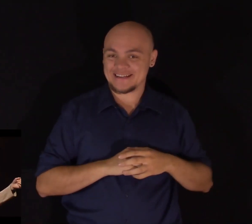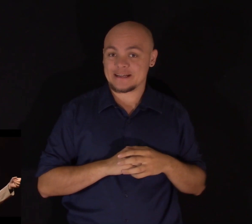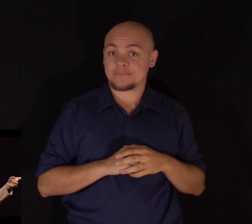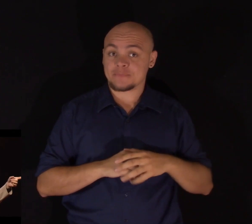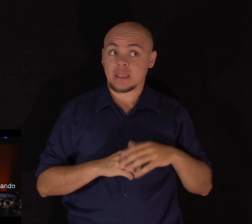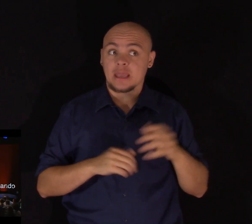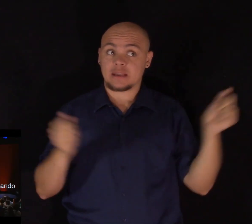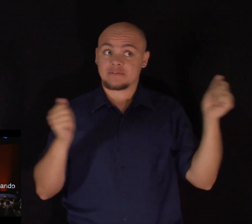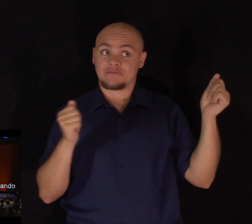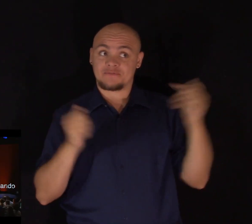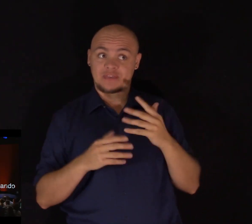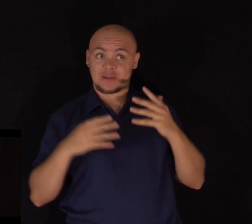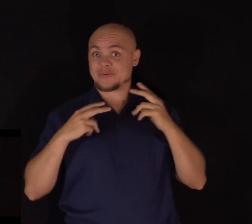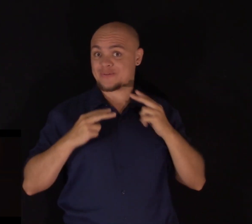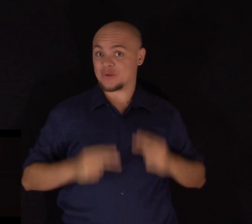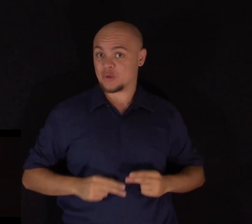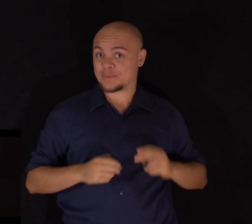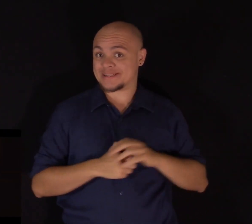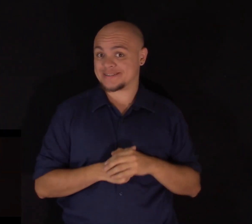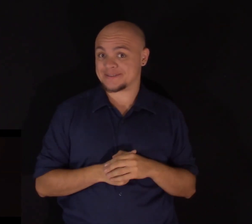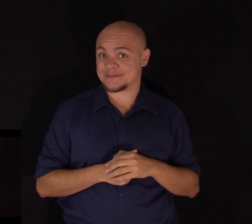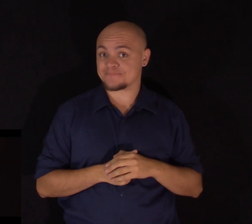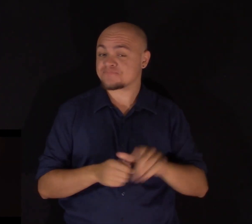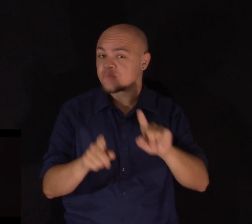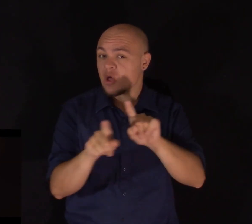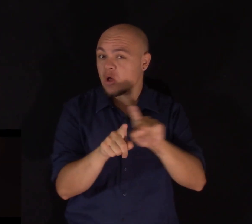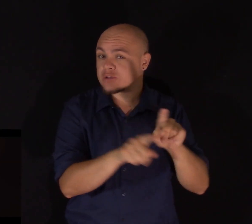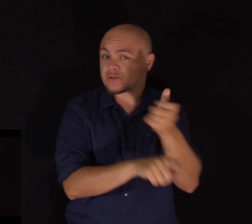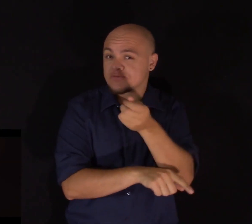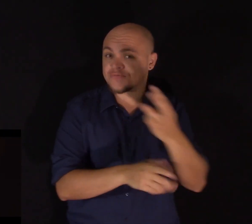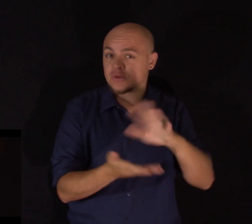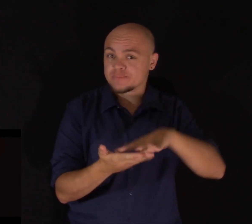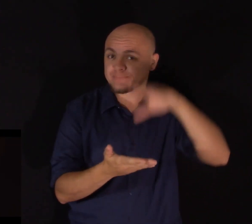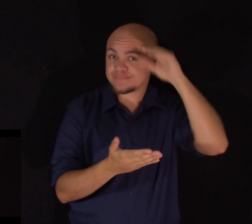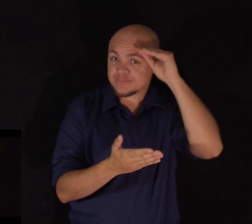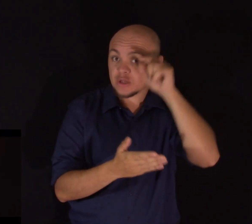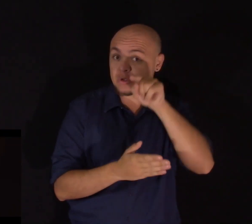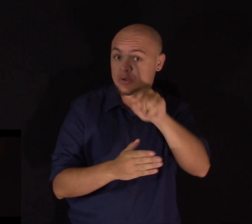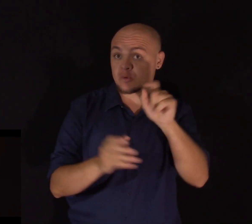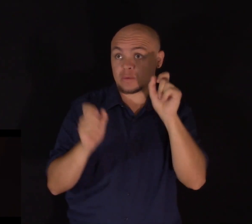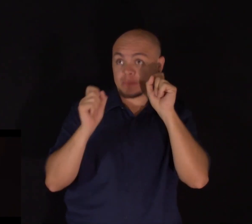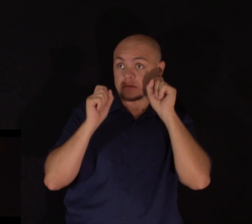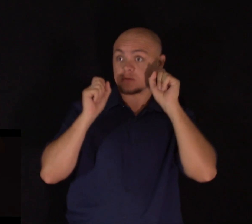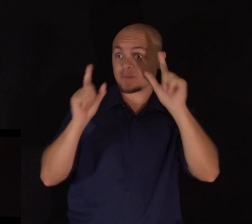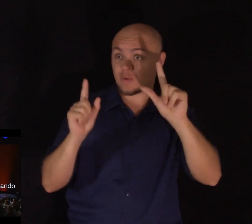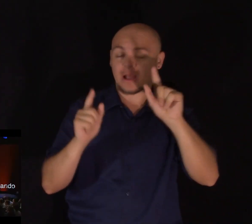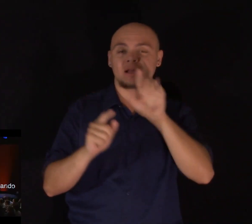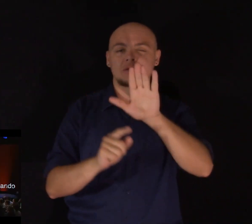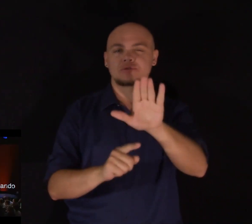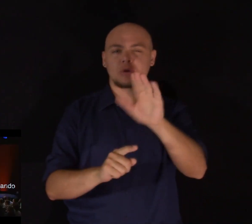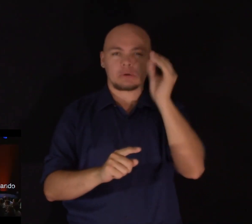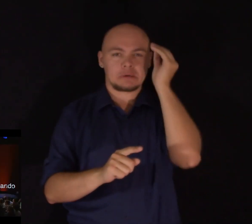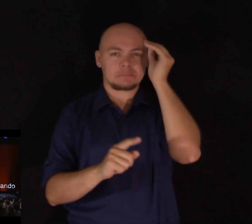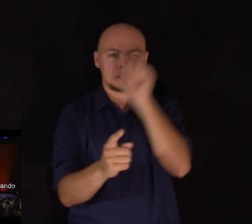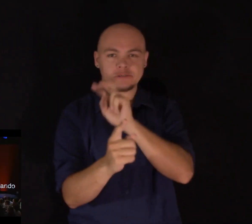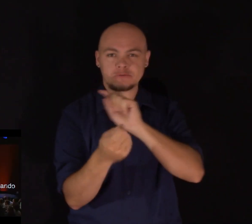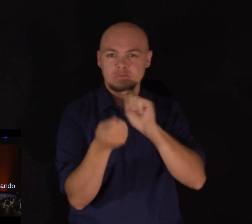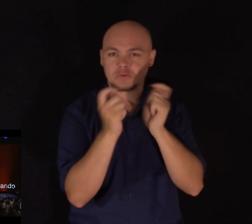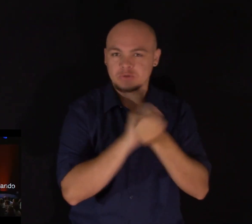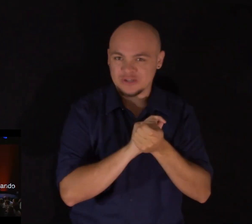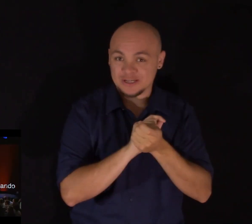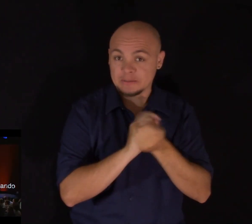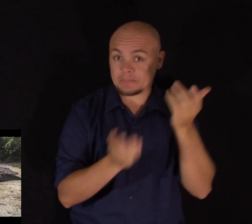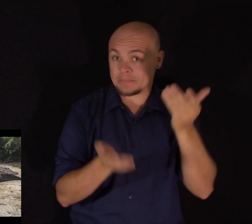of humans. I've also learned a few things that might surprise you and change your view as well. Today, I am their